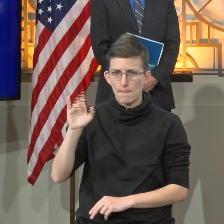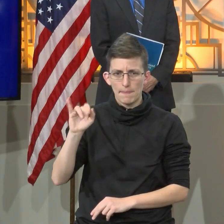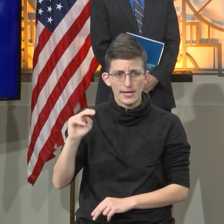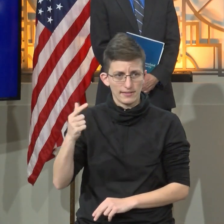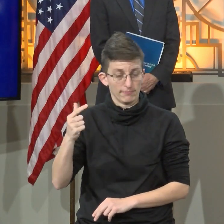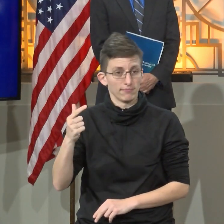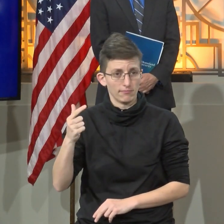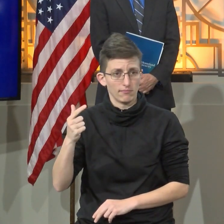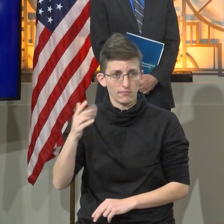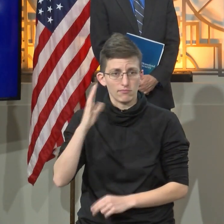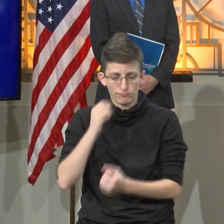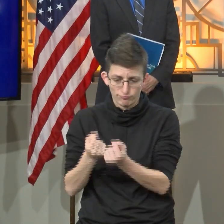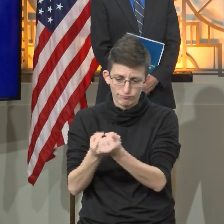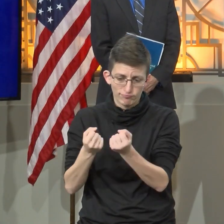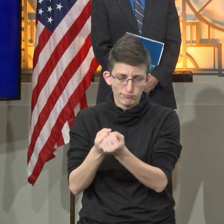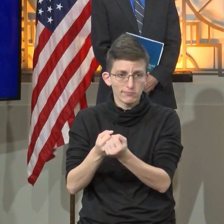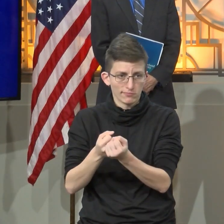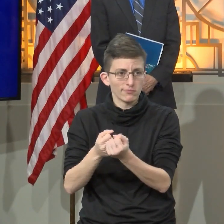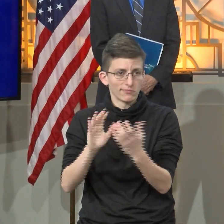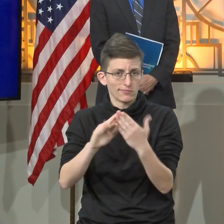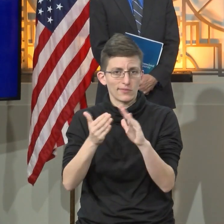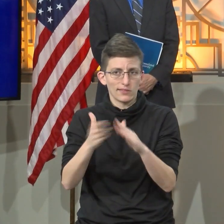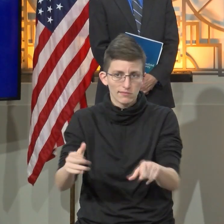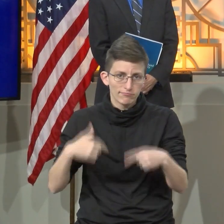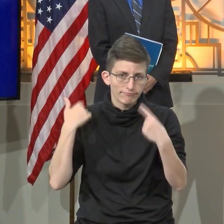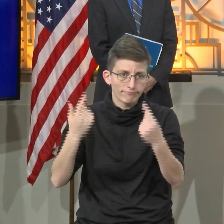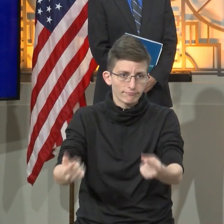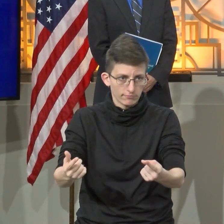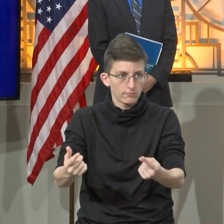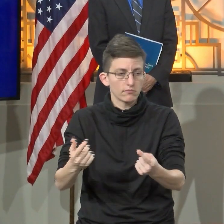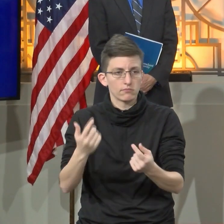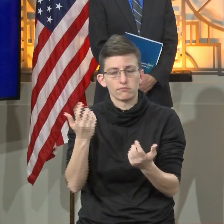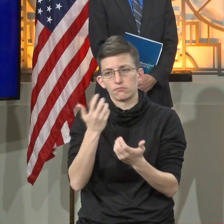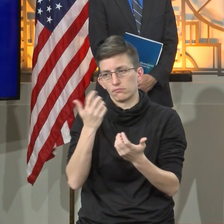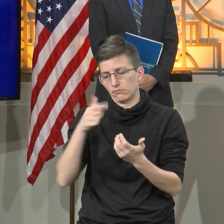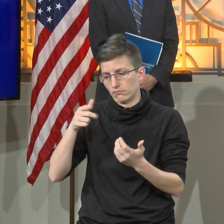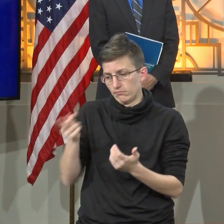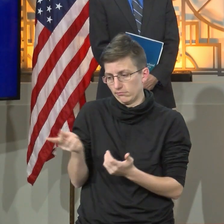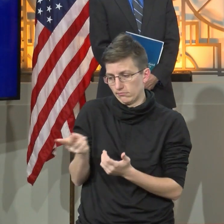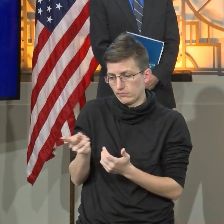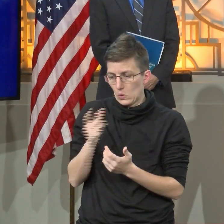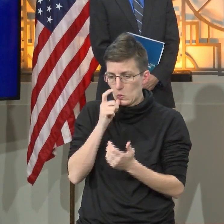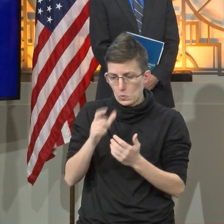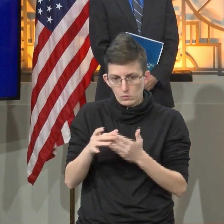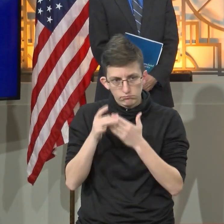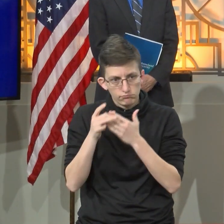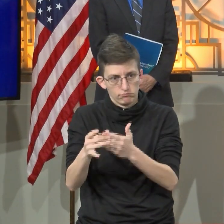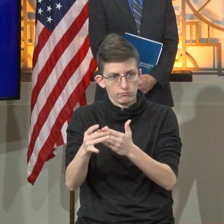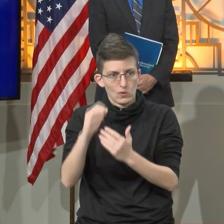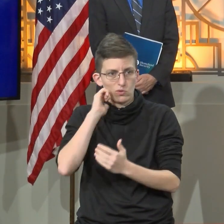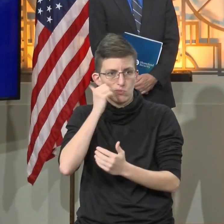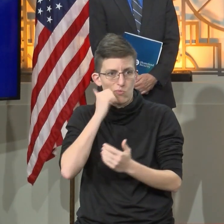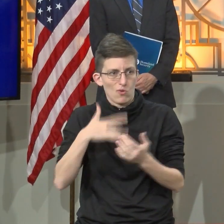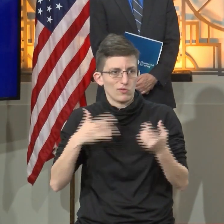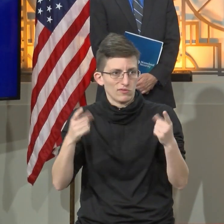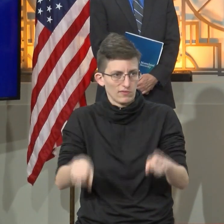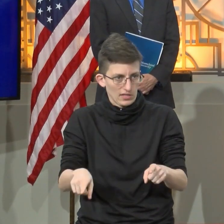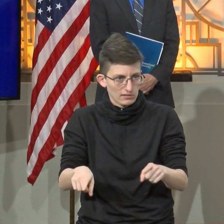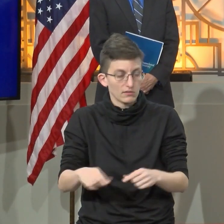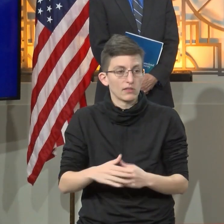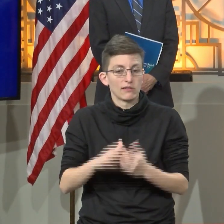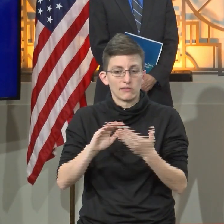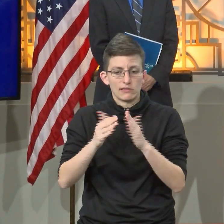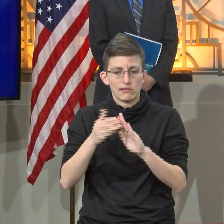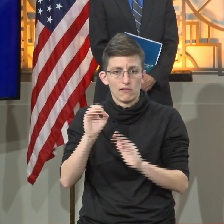who have helped the city out in many, many ways. They are the principal organizers for the event tomorrow. The city of Houston certainly